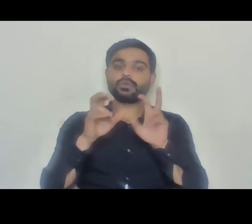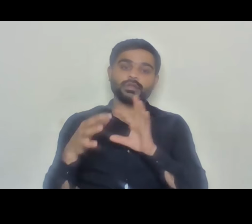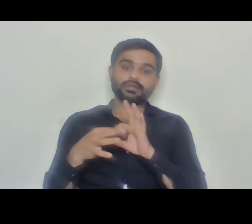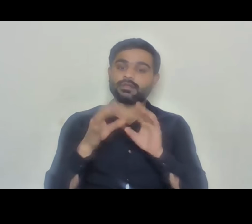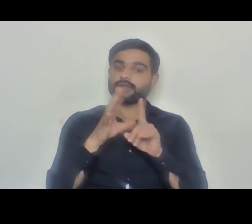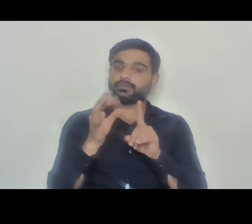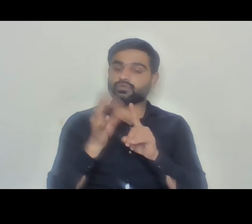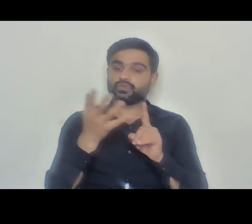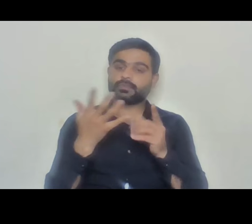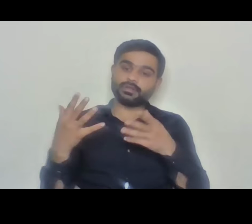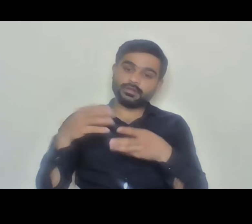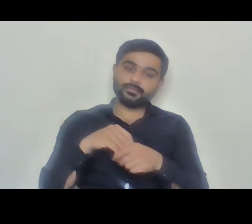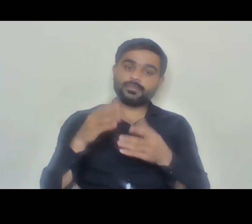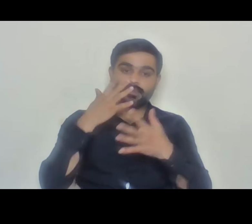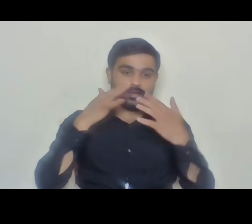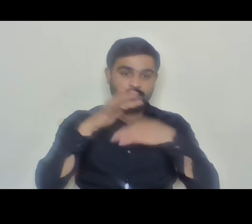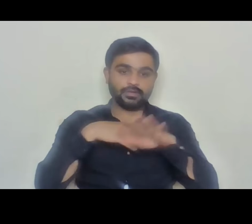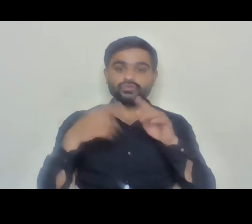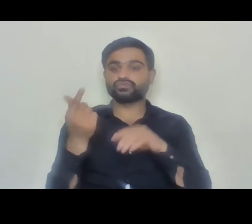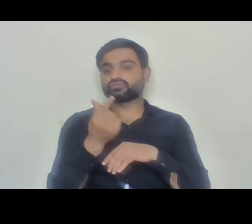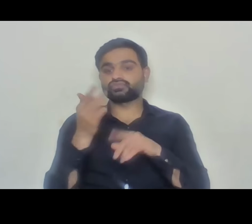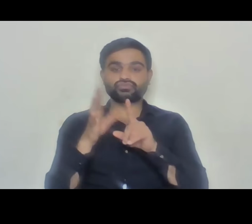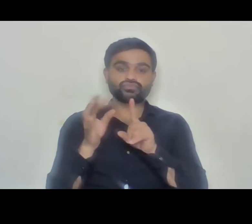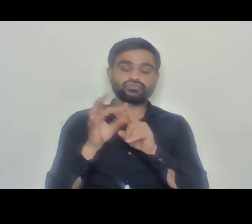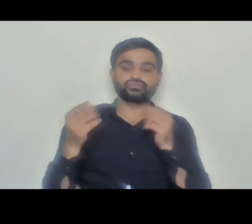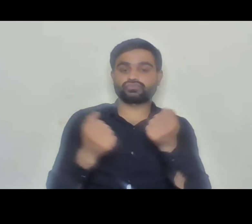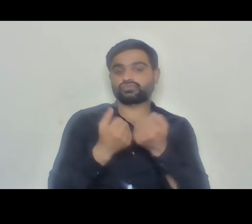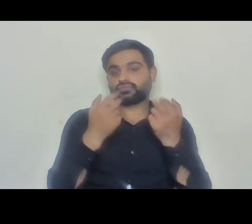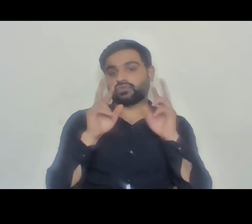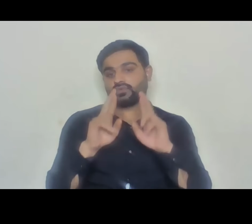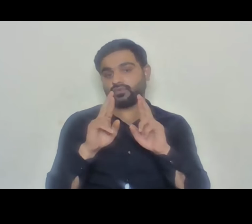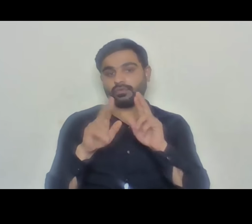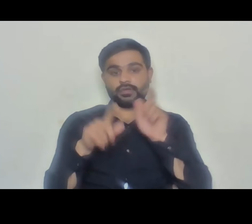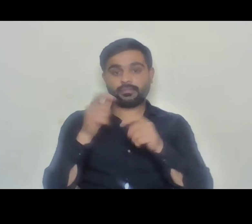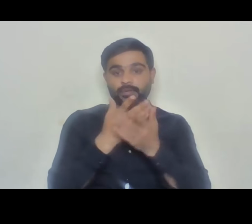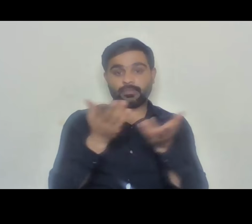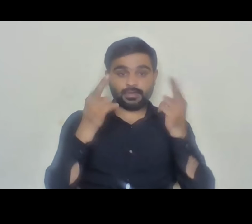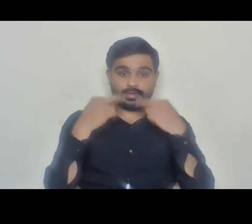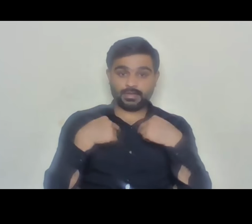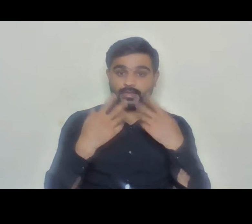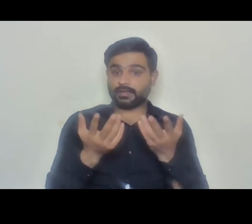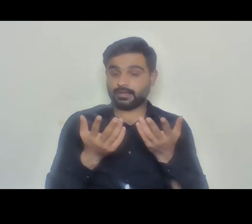do in the discourse analysis and by using the Foucault analysis. And I hope that people here could,